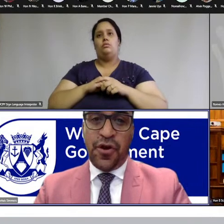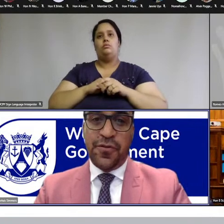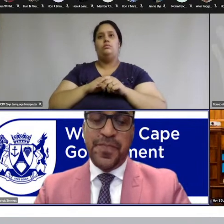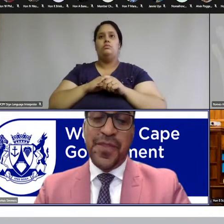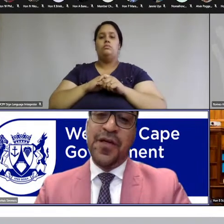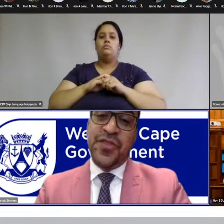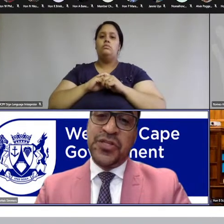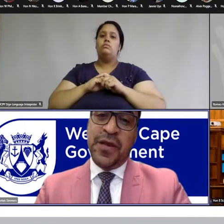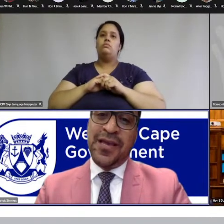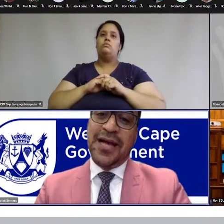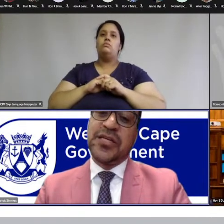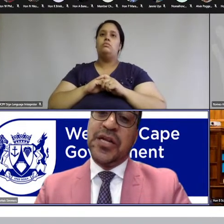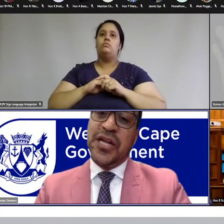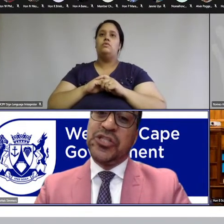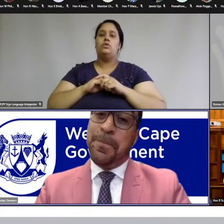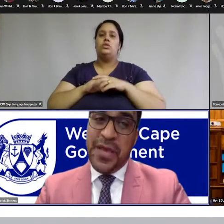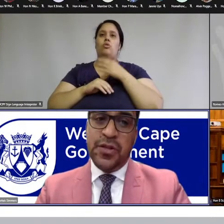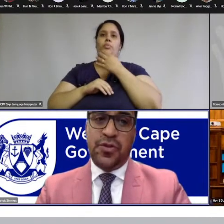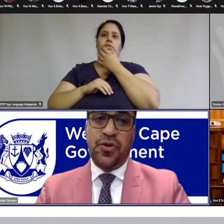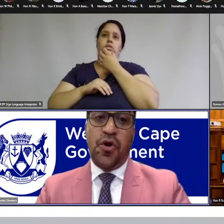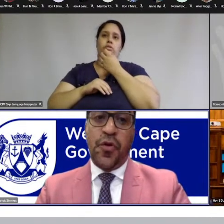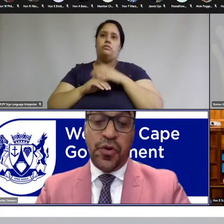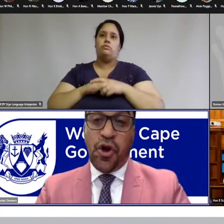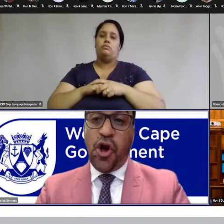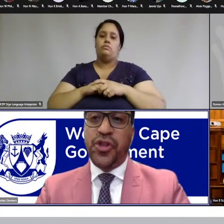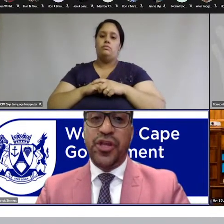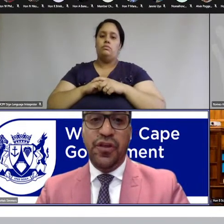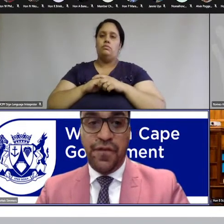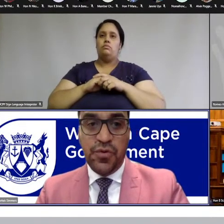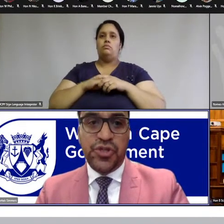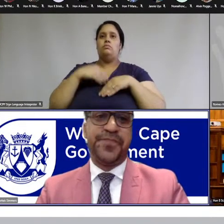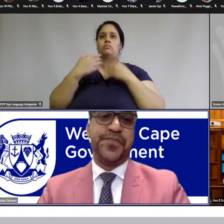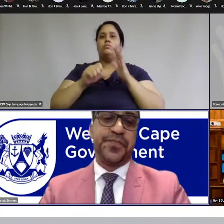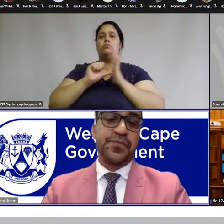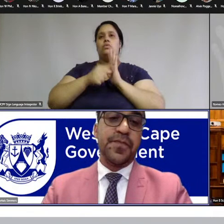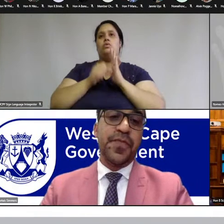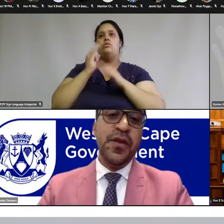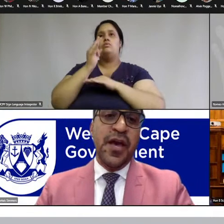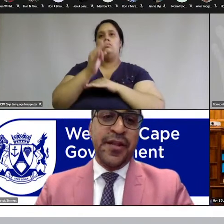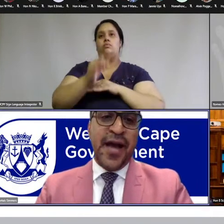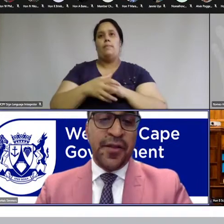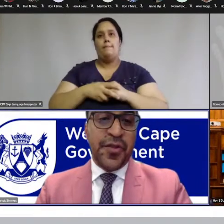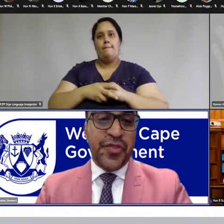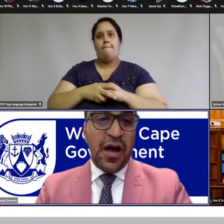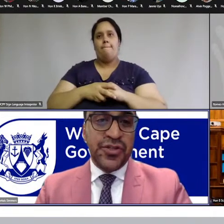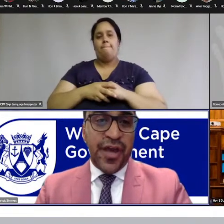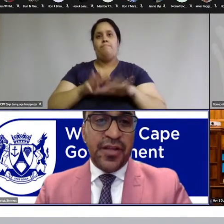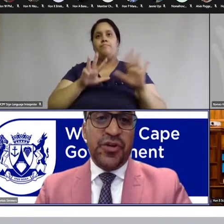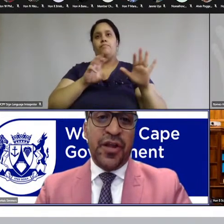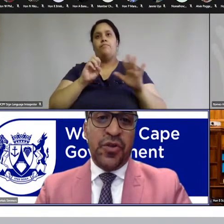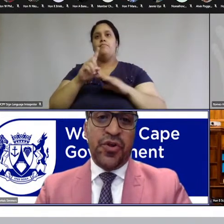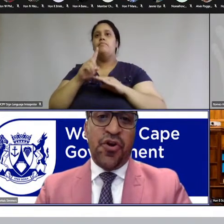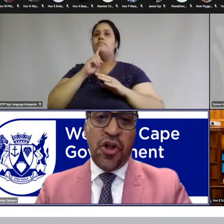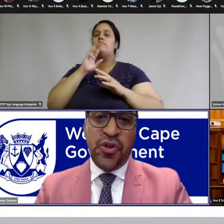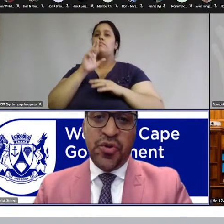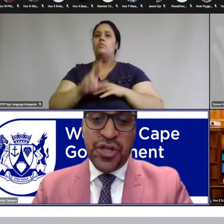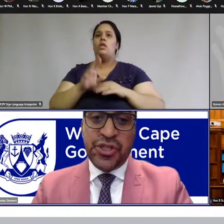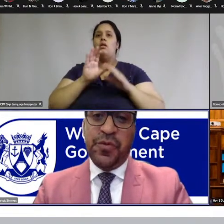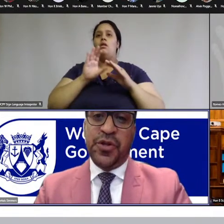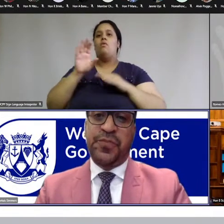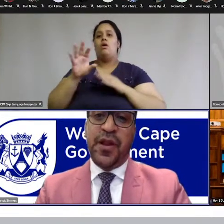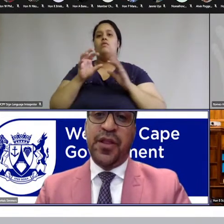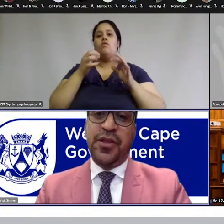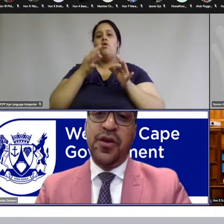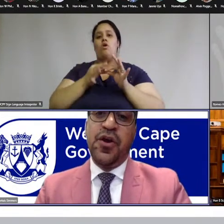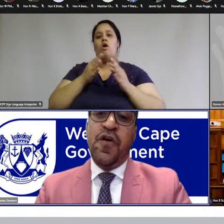Development Grant. This is making us less dependent on the grant in future. 900,000 rand is allocated to the Garden Route